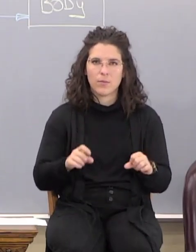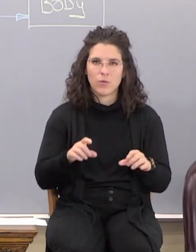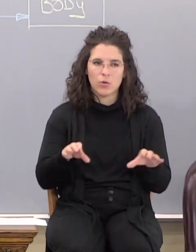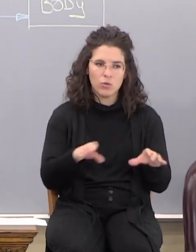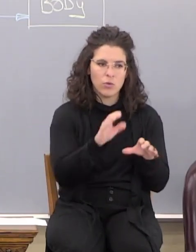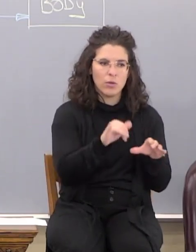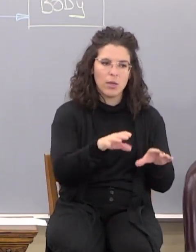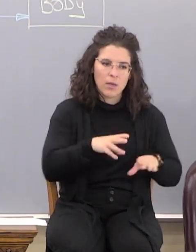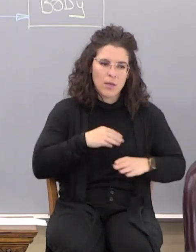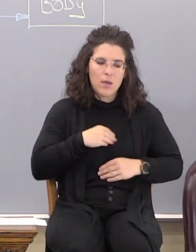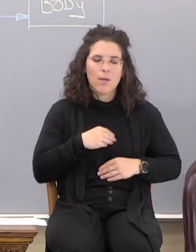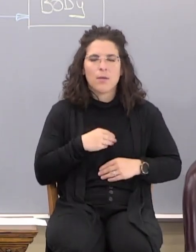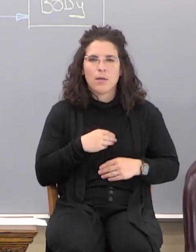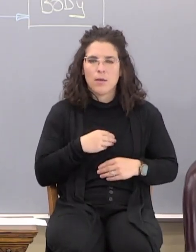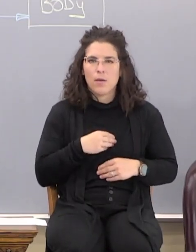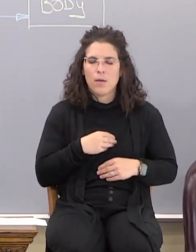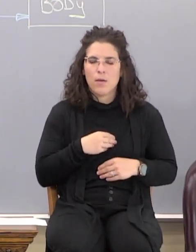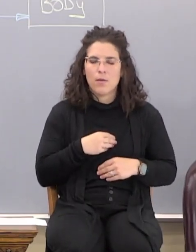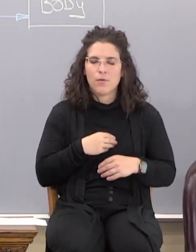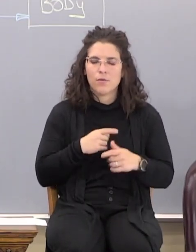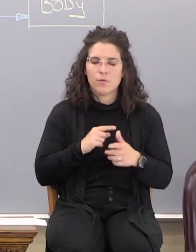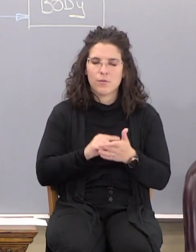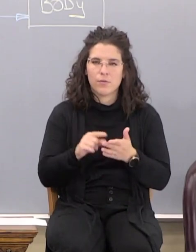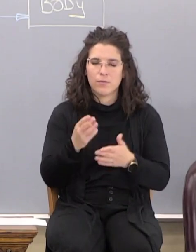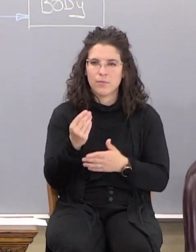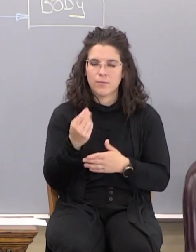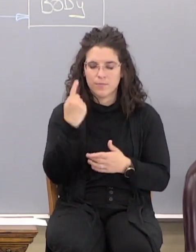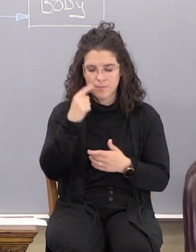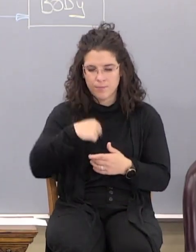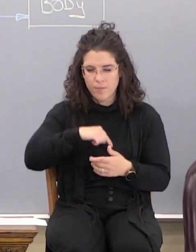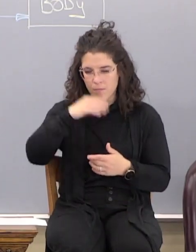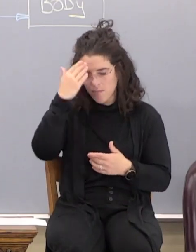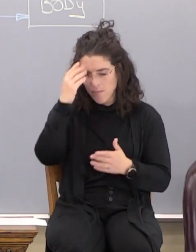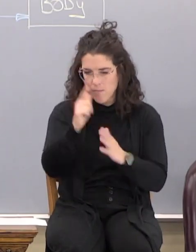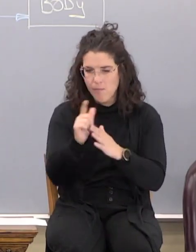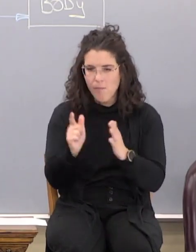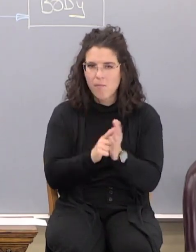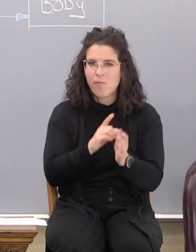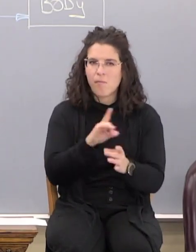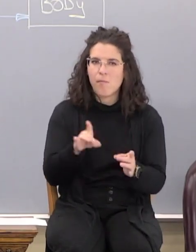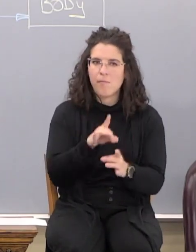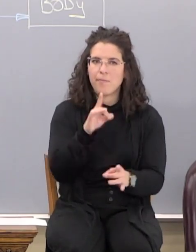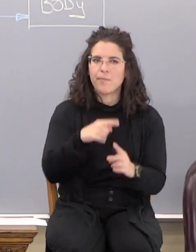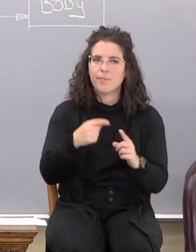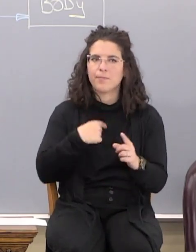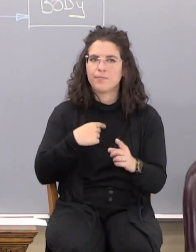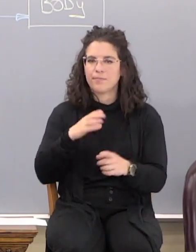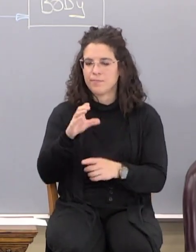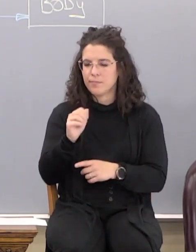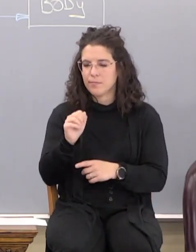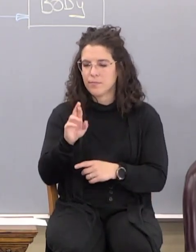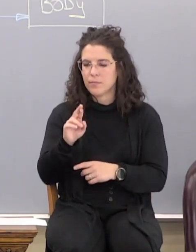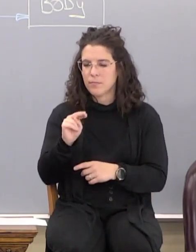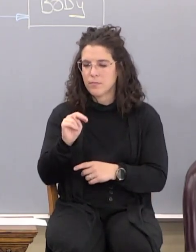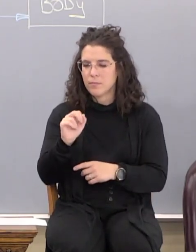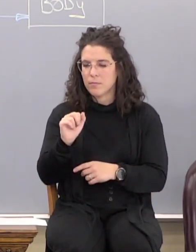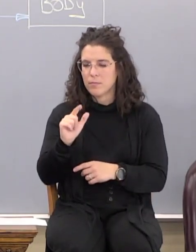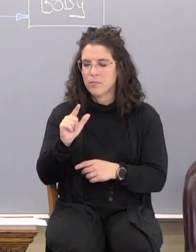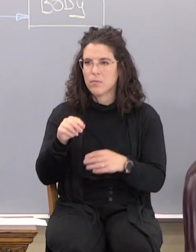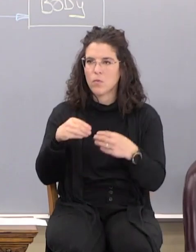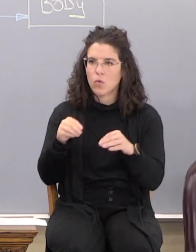do. Verse 14, for we know that the law is spiritual, but I am carnal, sold under